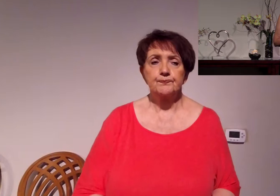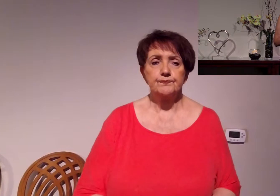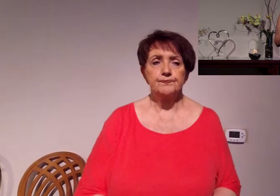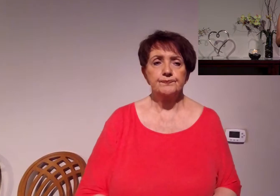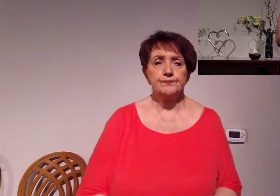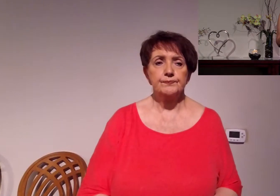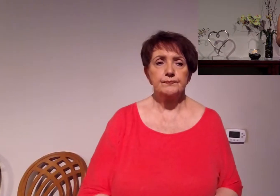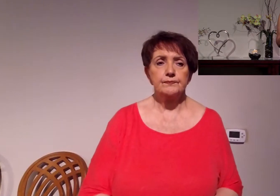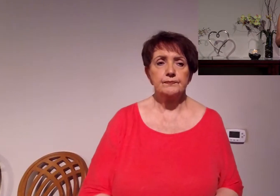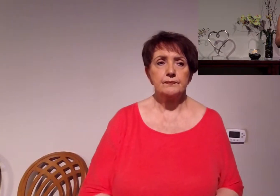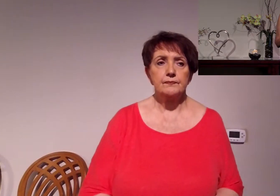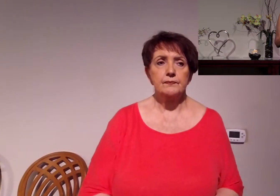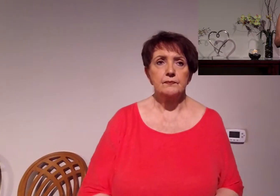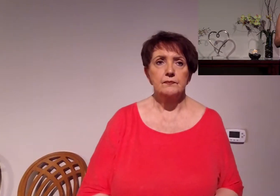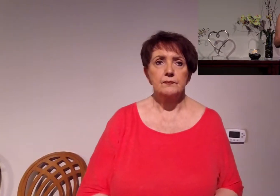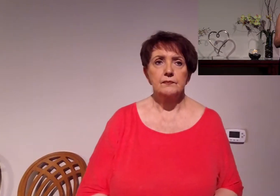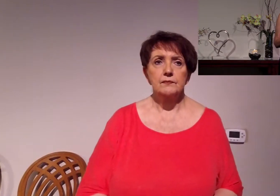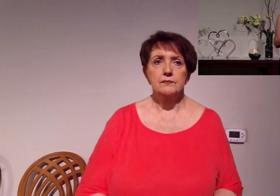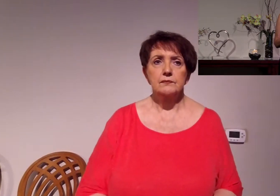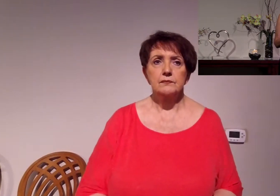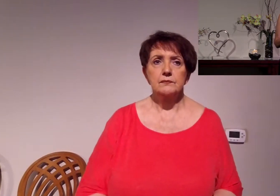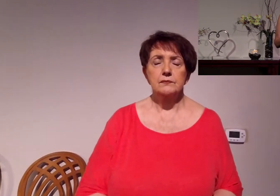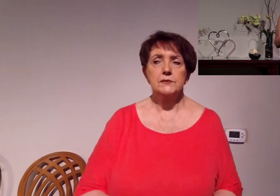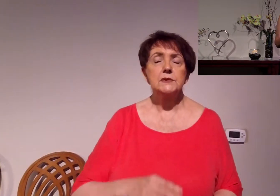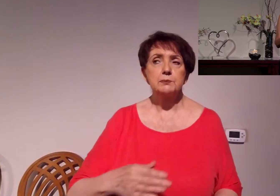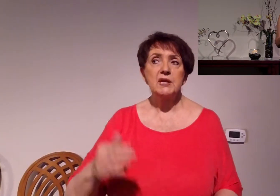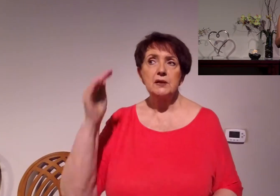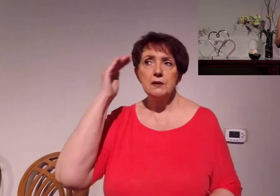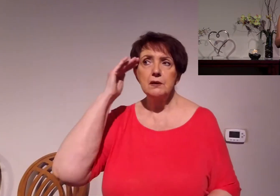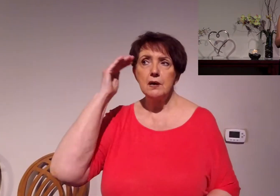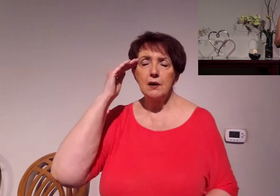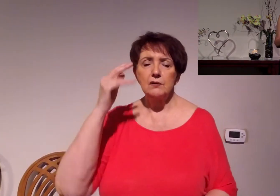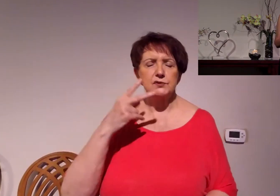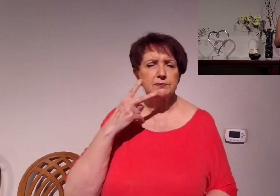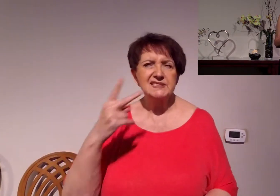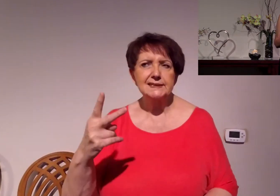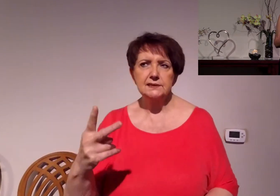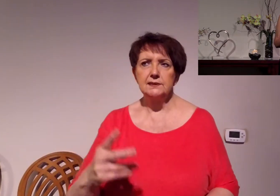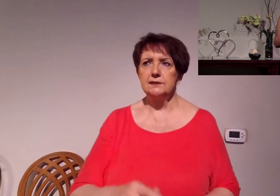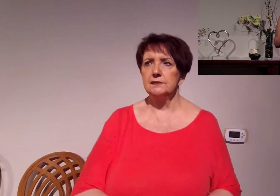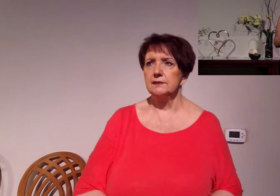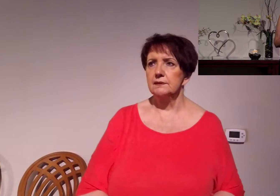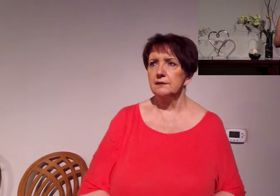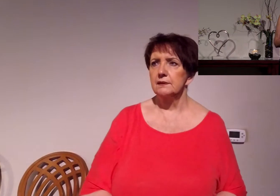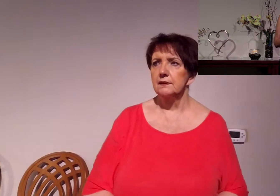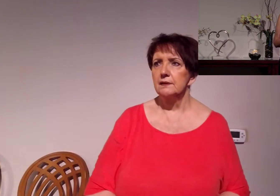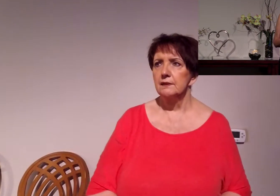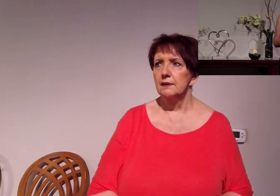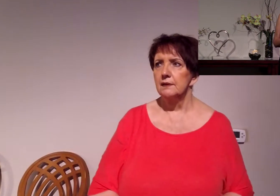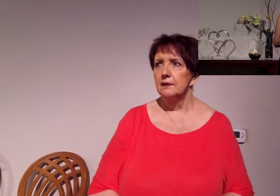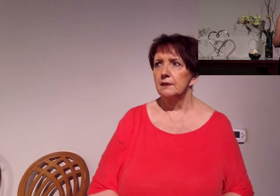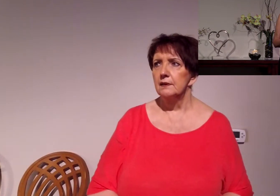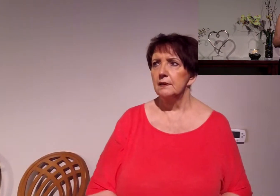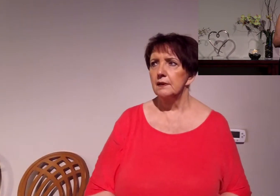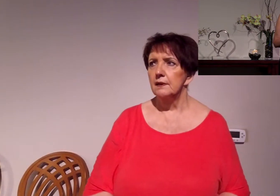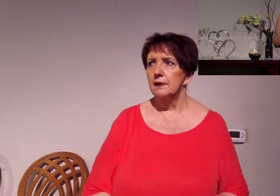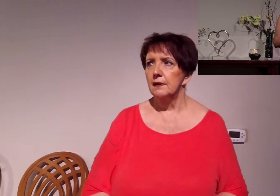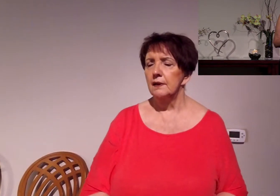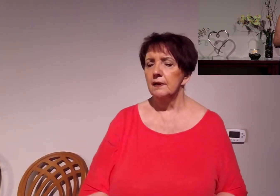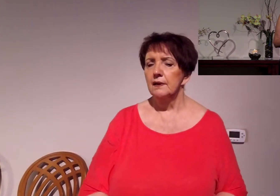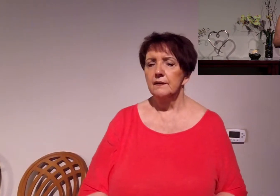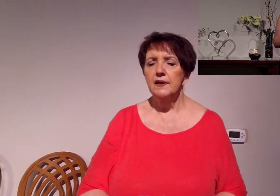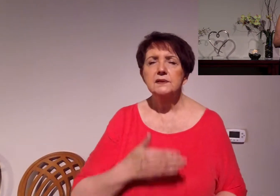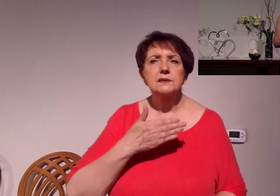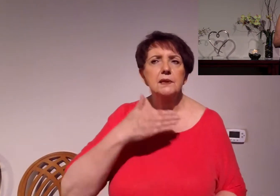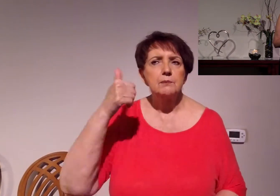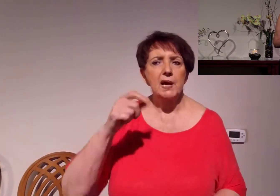And to be known, to be seen, is one of the greatest gifts